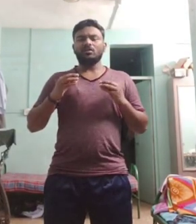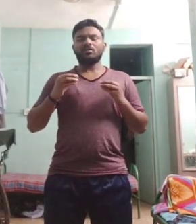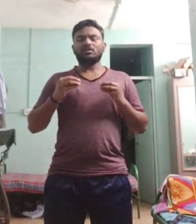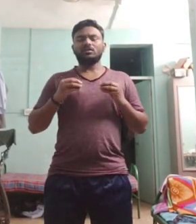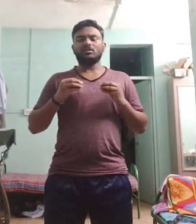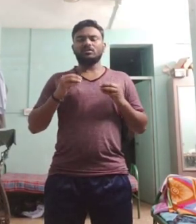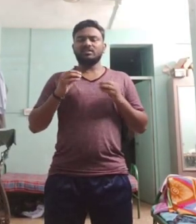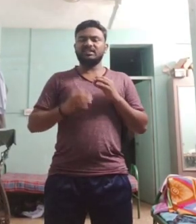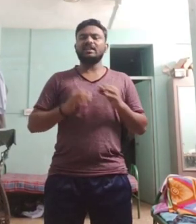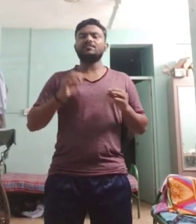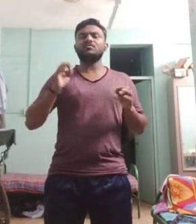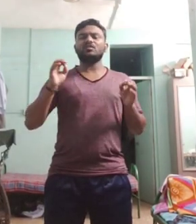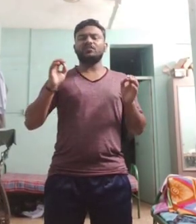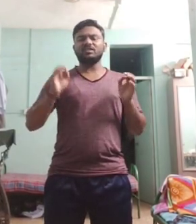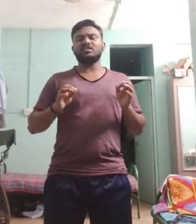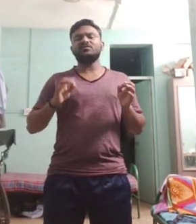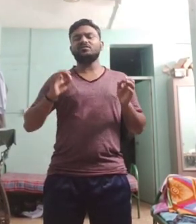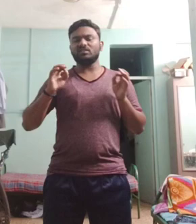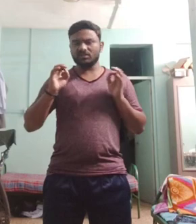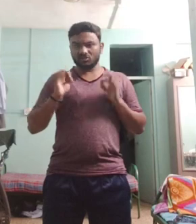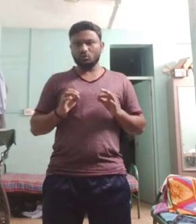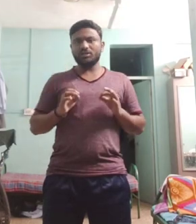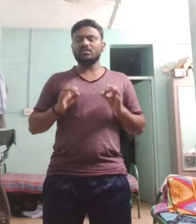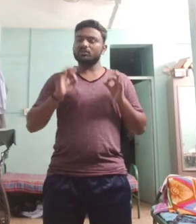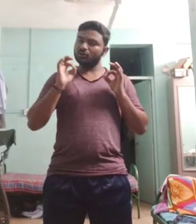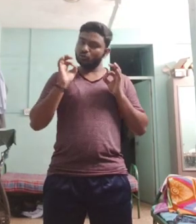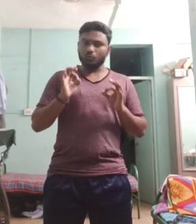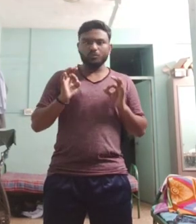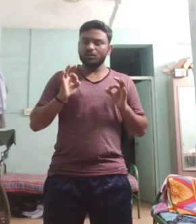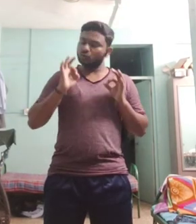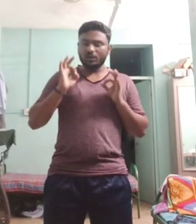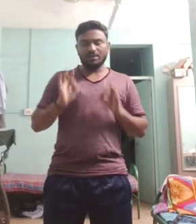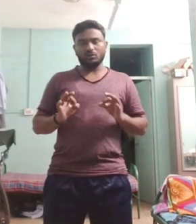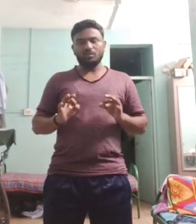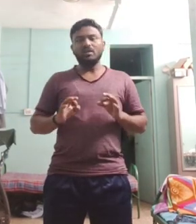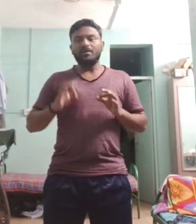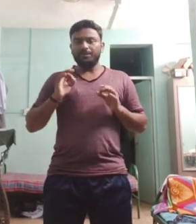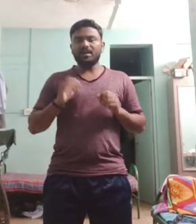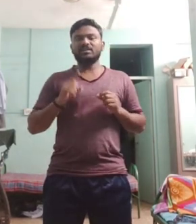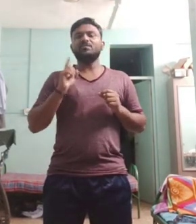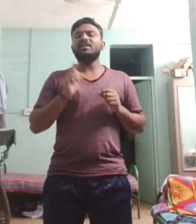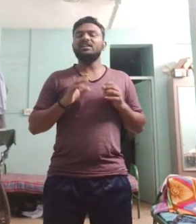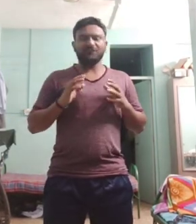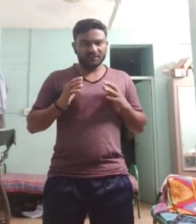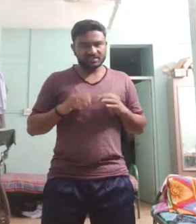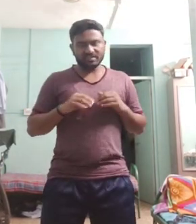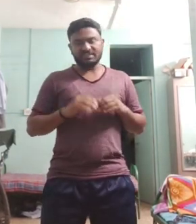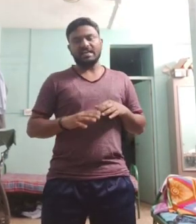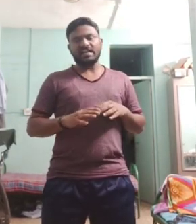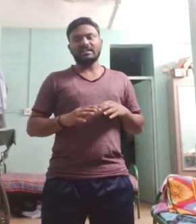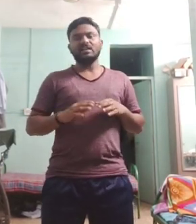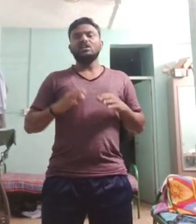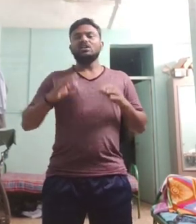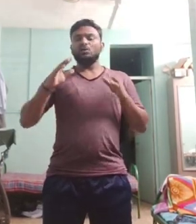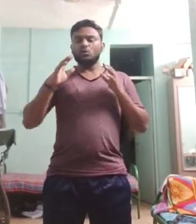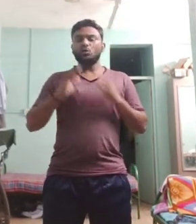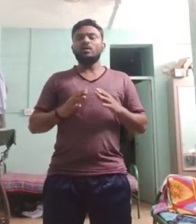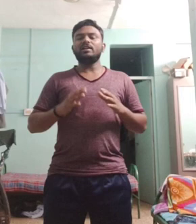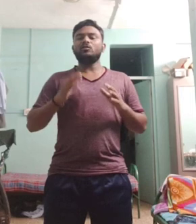or the same function is doing do while loop, but the main difference is that do while